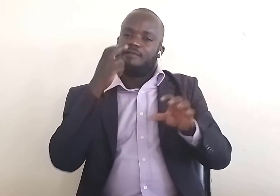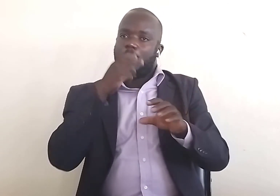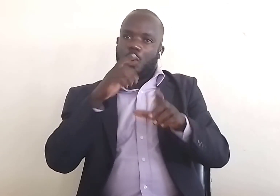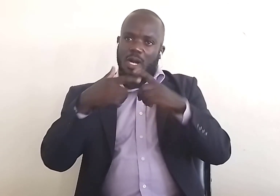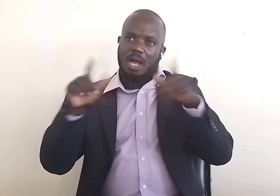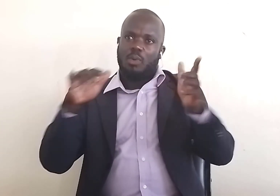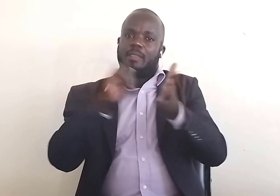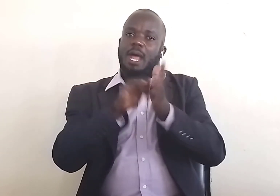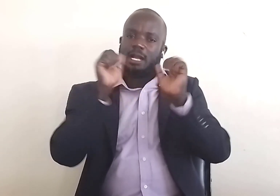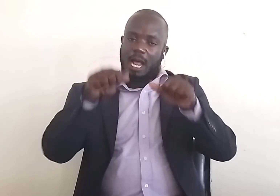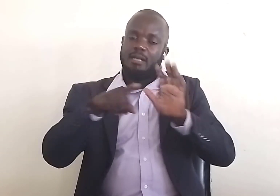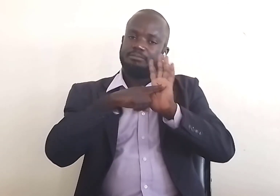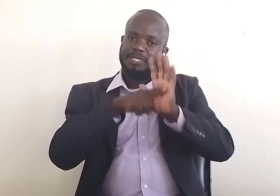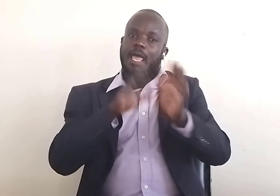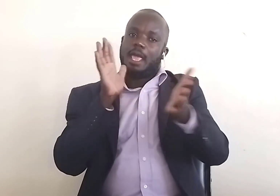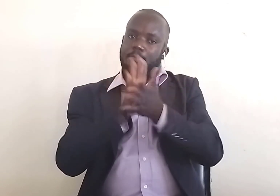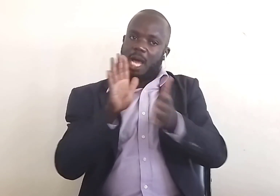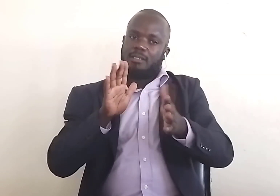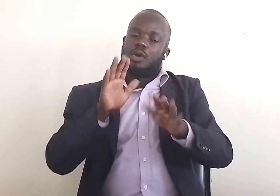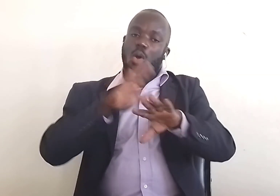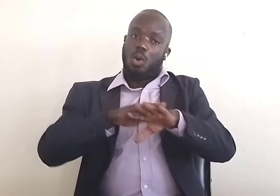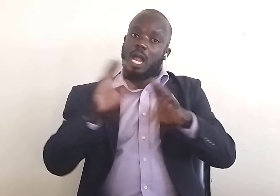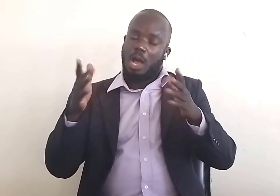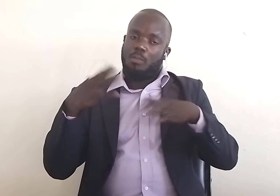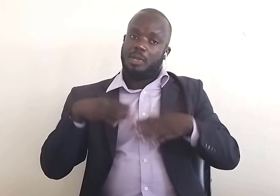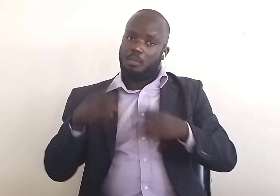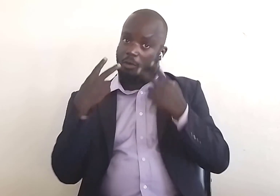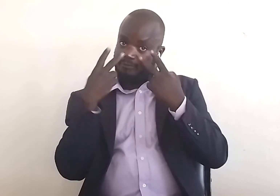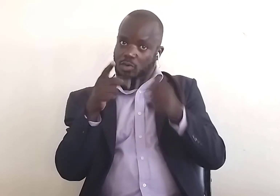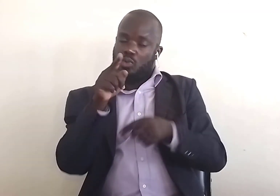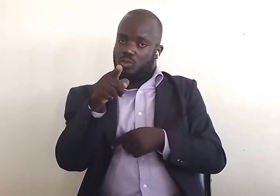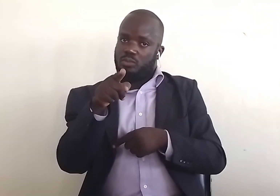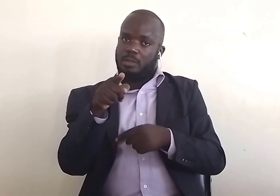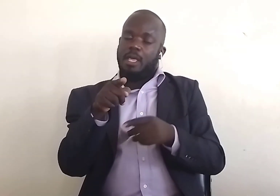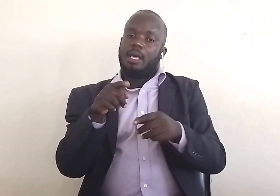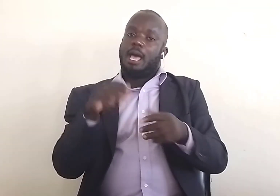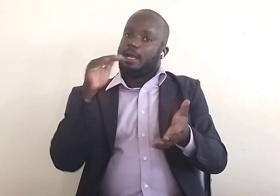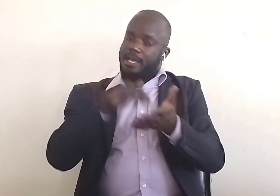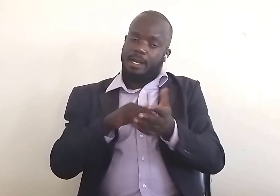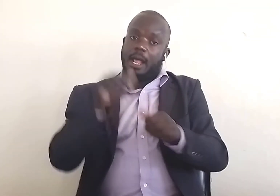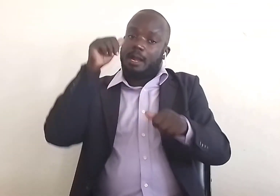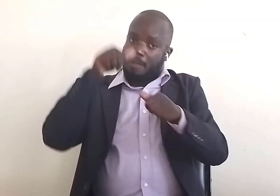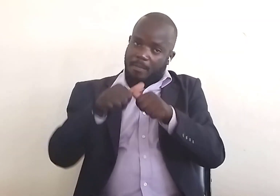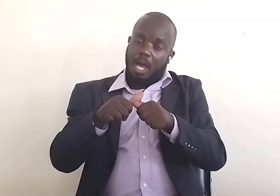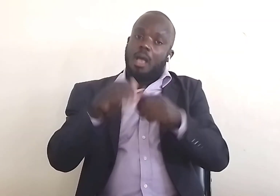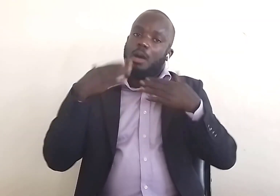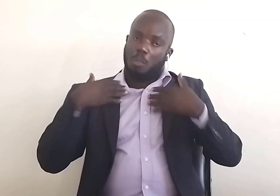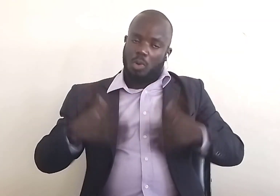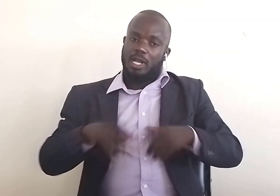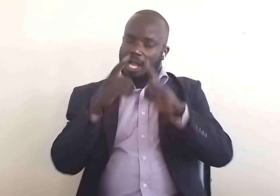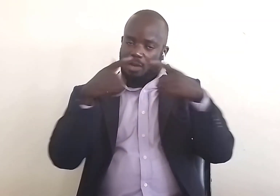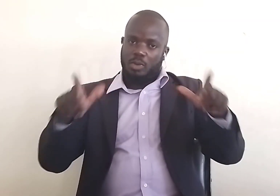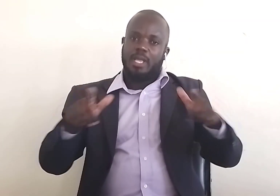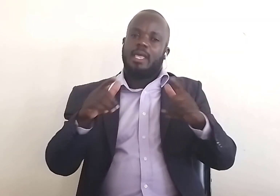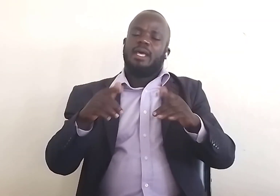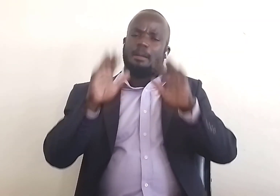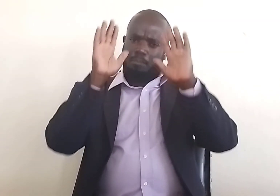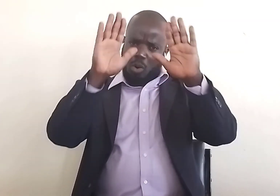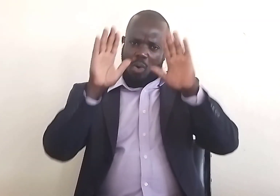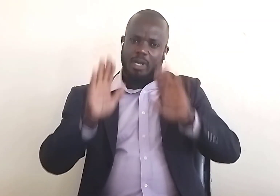that could have a negative impact on how you're viewed. And remember, body language plays a significant role in all aspects